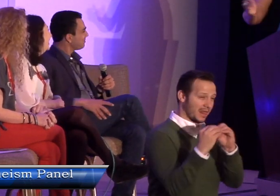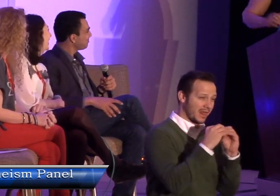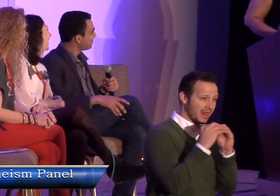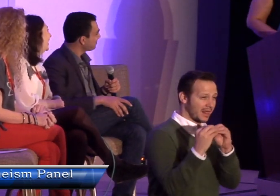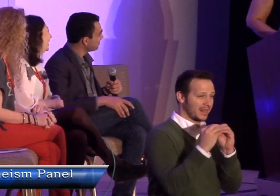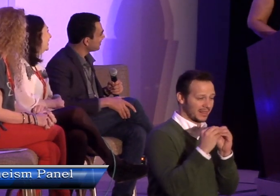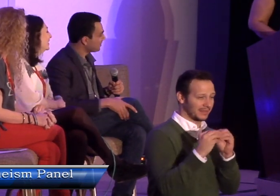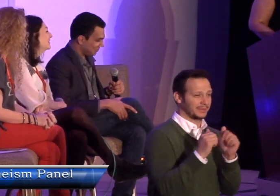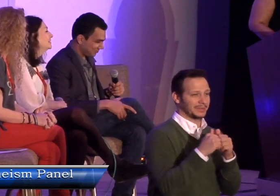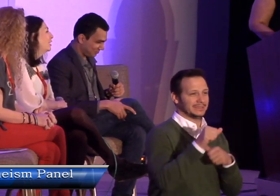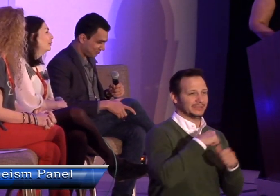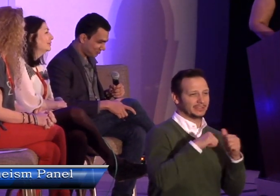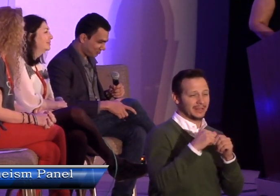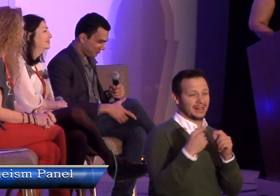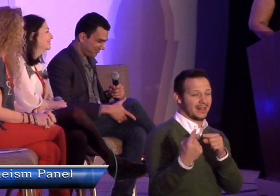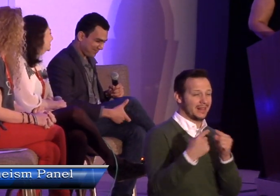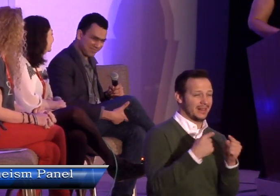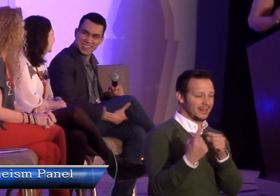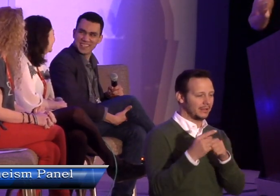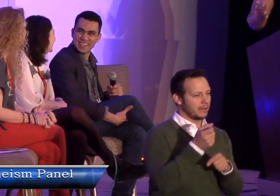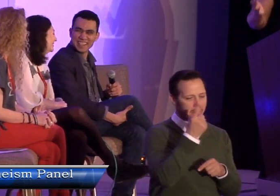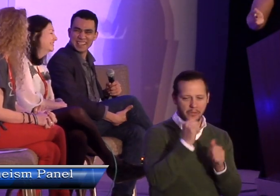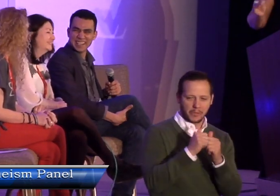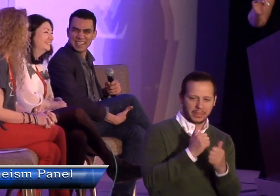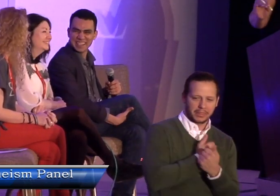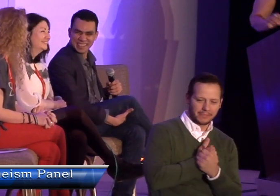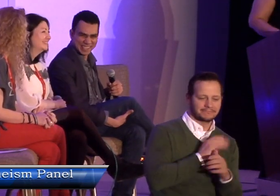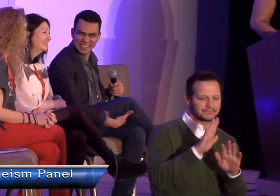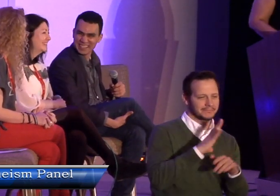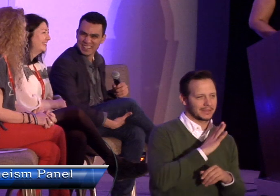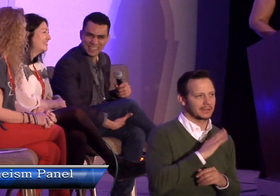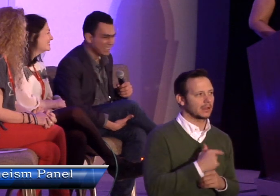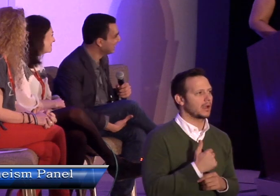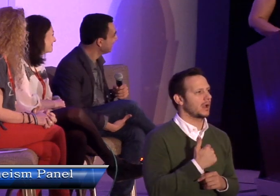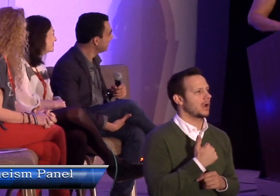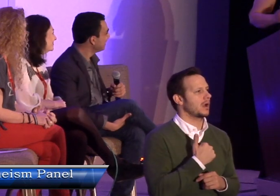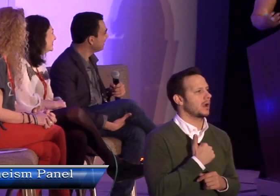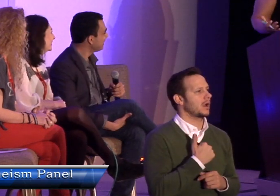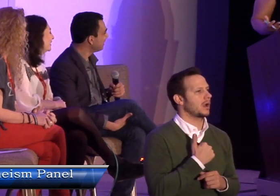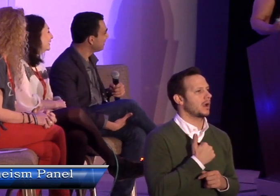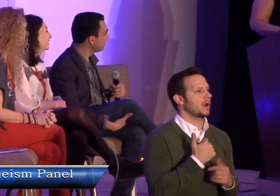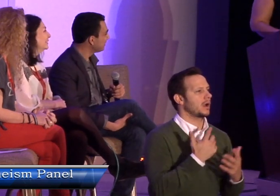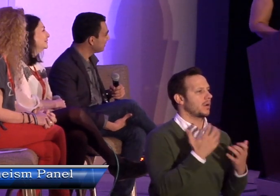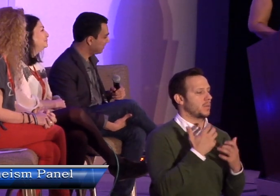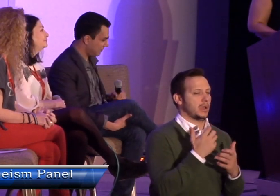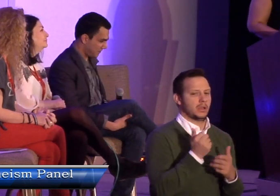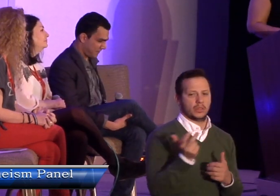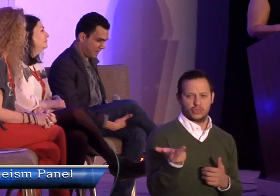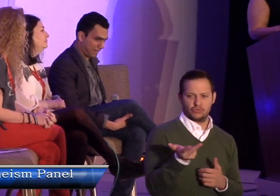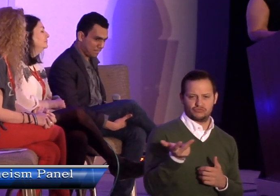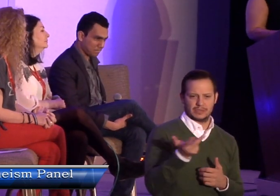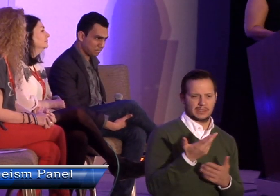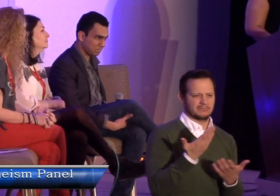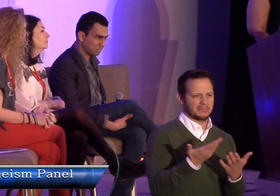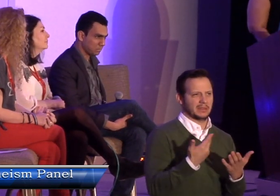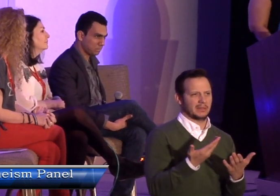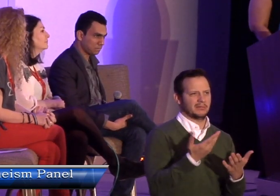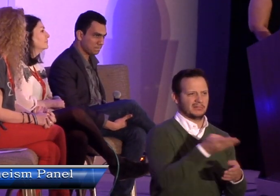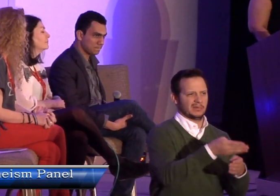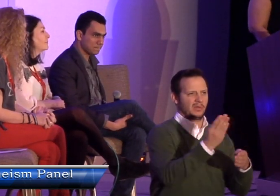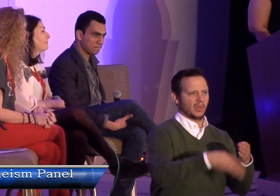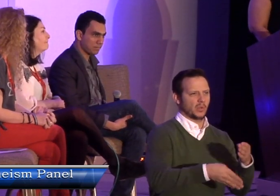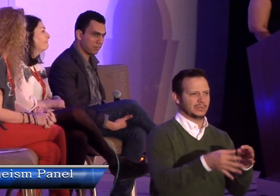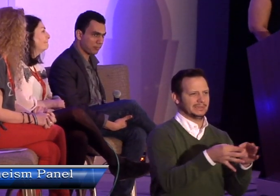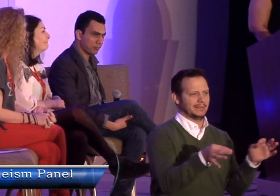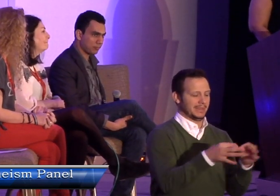with love, though, right? I would like everyone to offer a closing statement at this point. I've got a lot of questions that there's